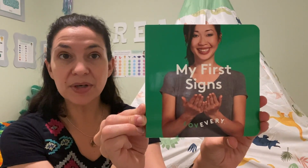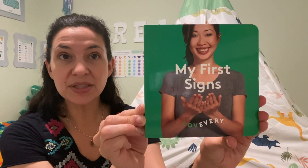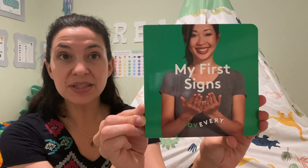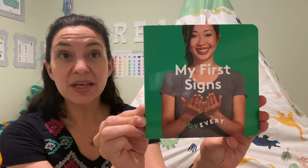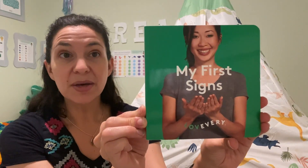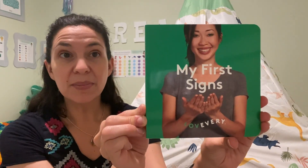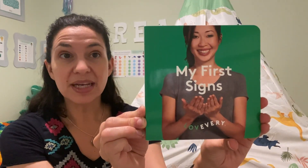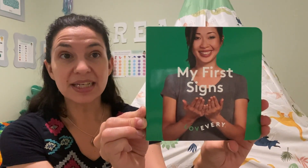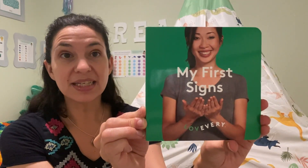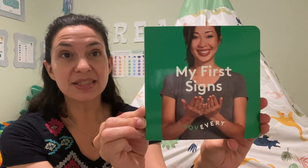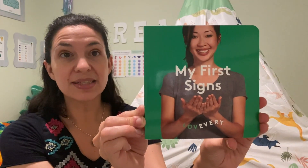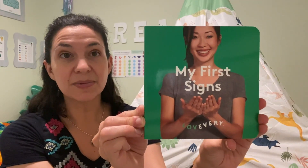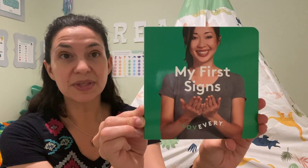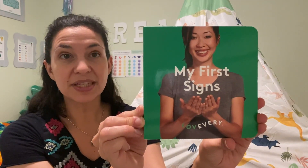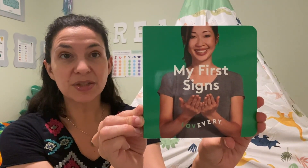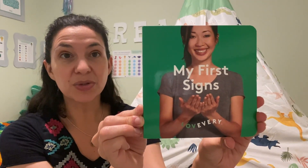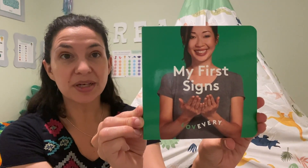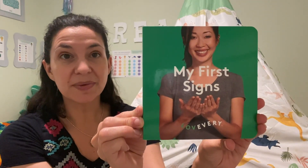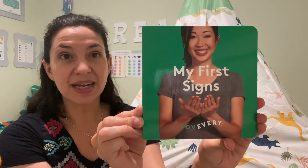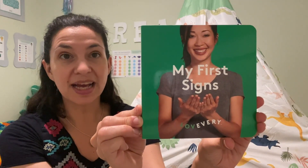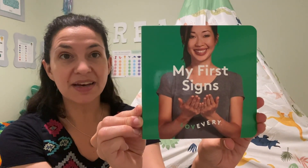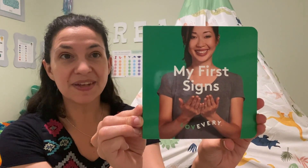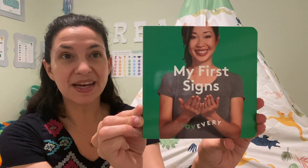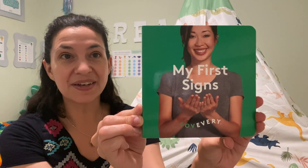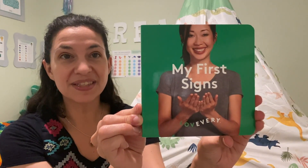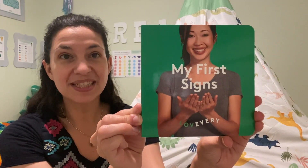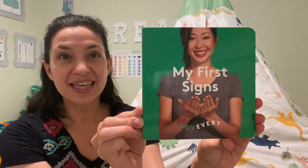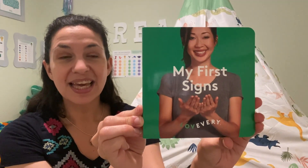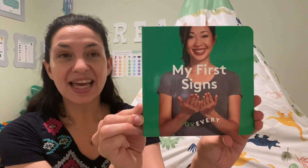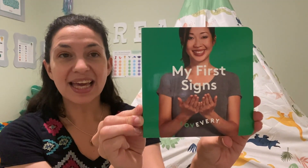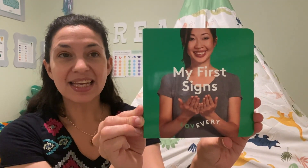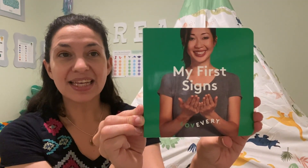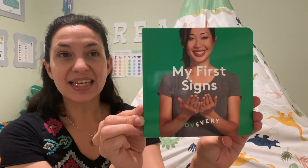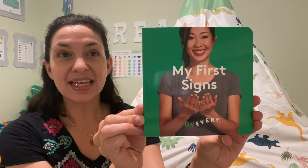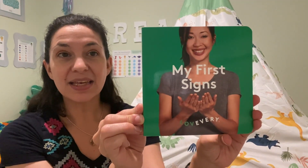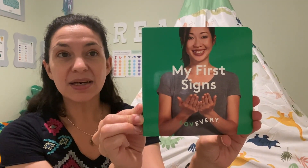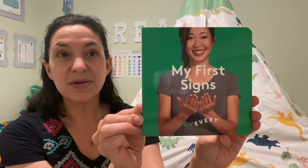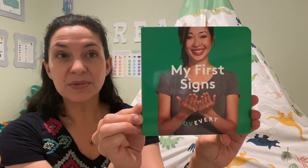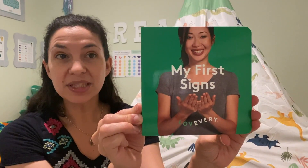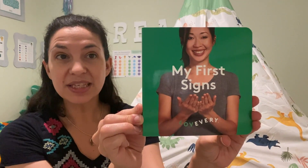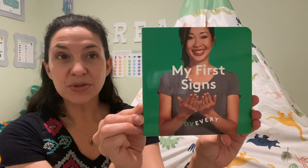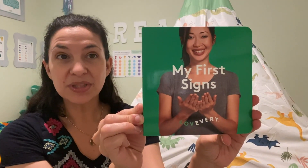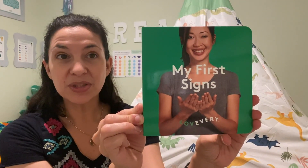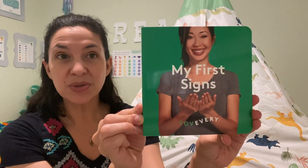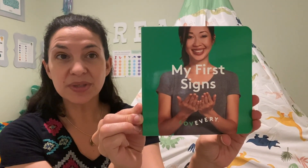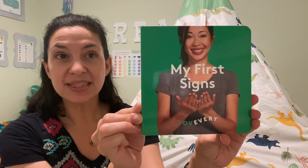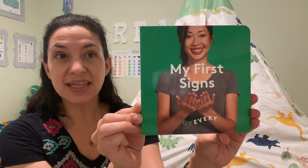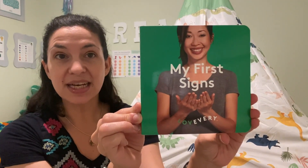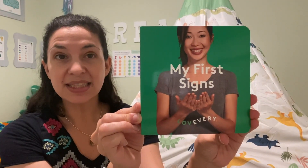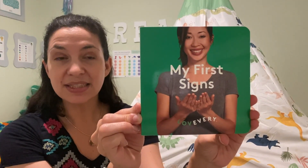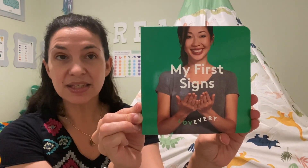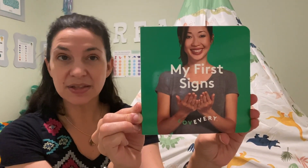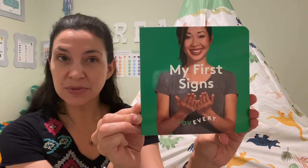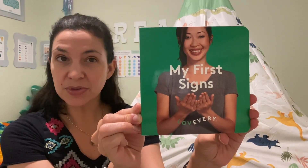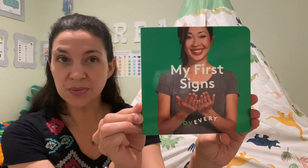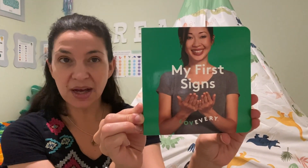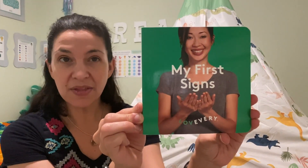books, but he does still really enjoy it when I have it out. And he really enjoys doing signs. There was a while there